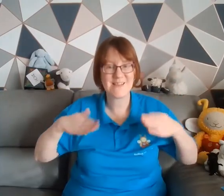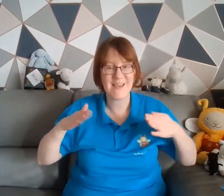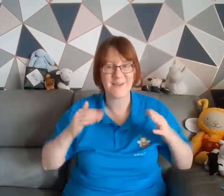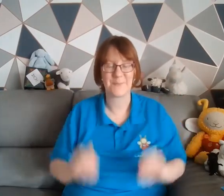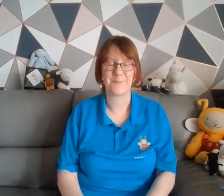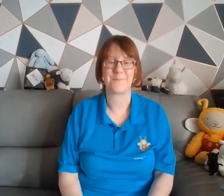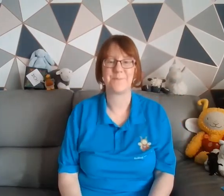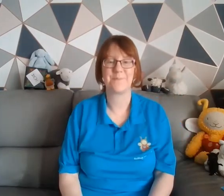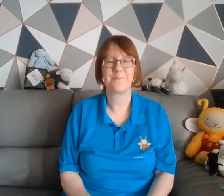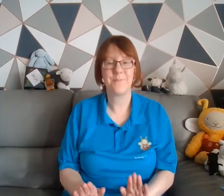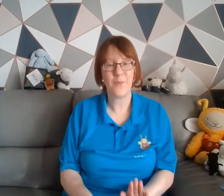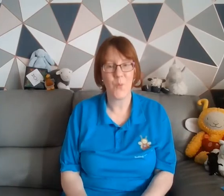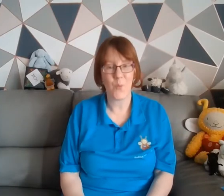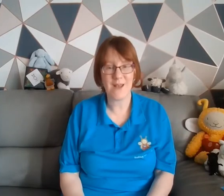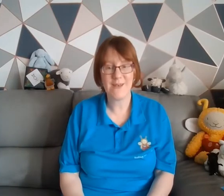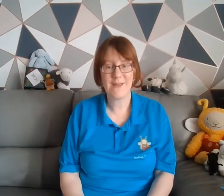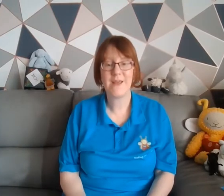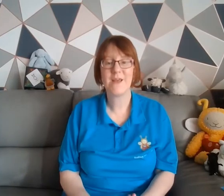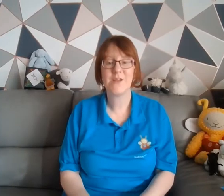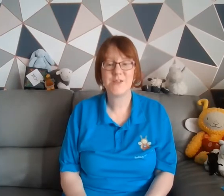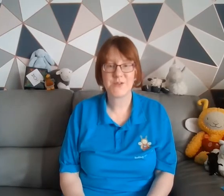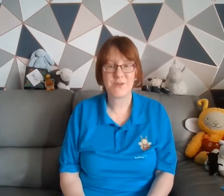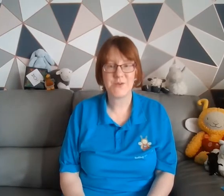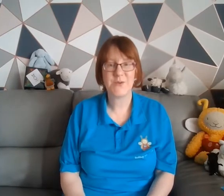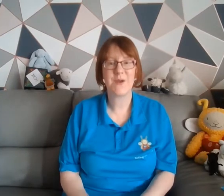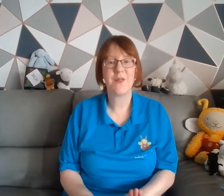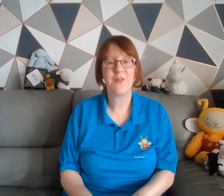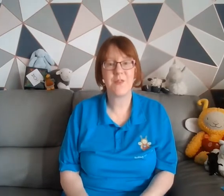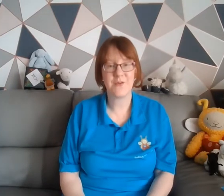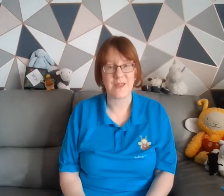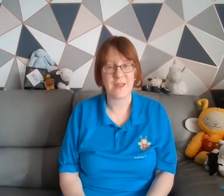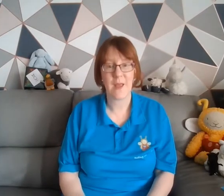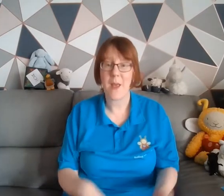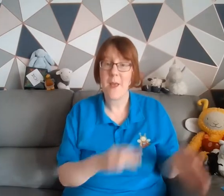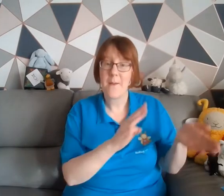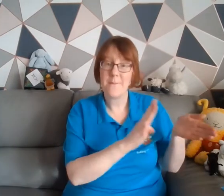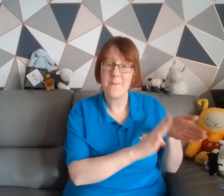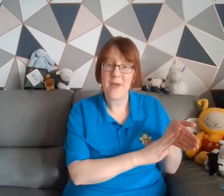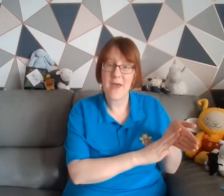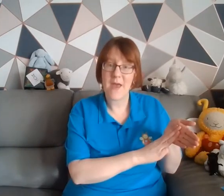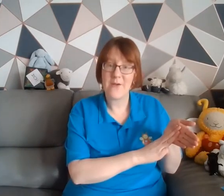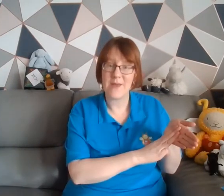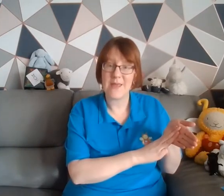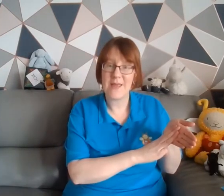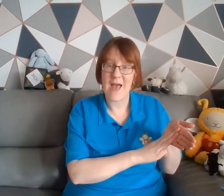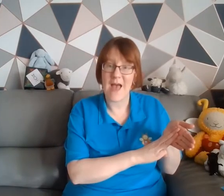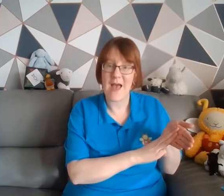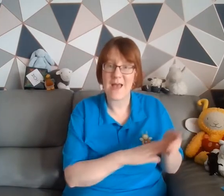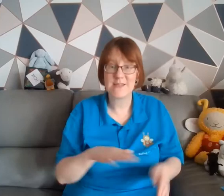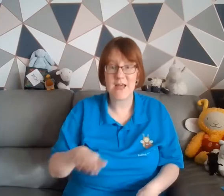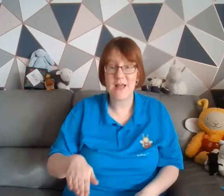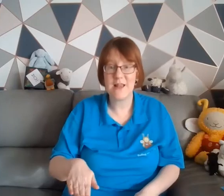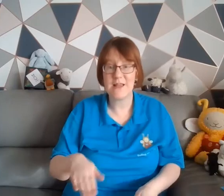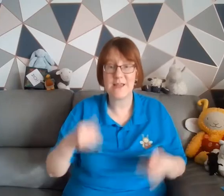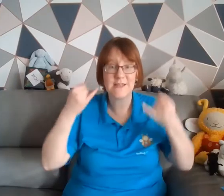sing? One, two, three. Mary had a